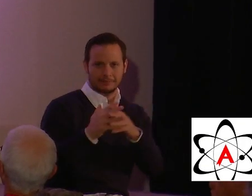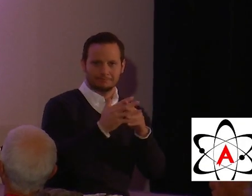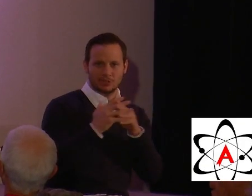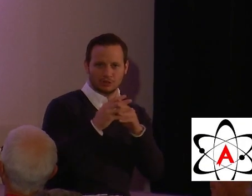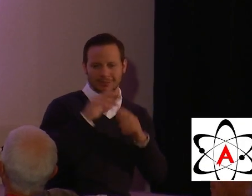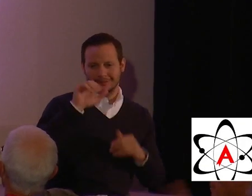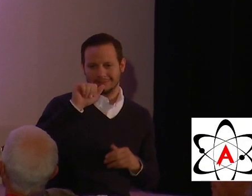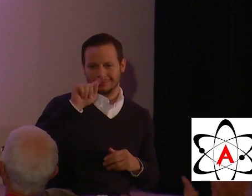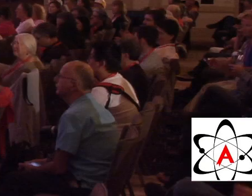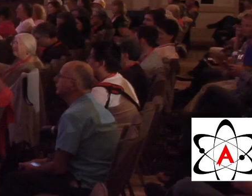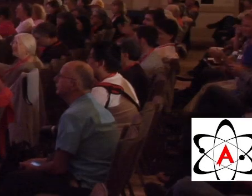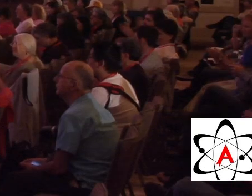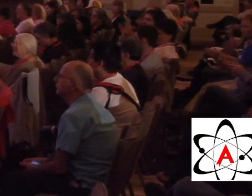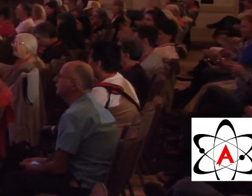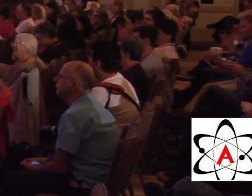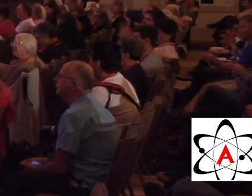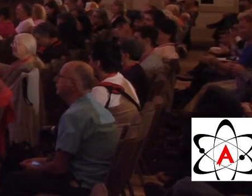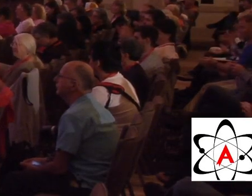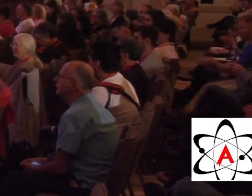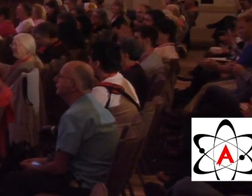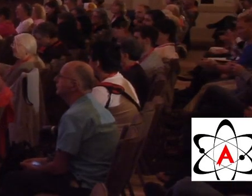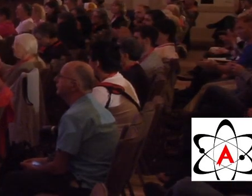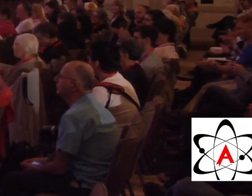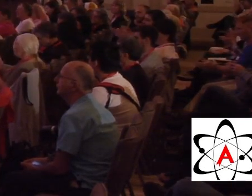Silverman. David, please come on up.